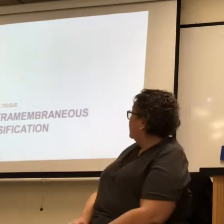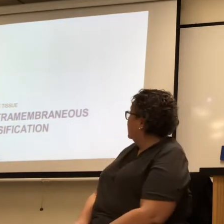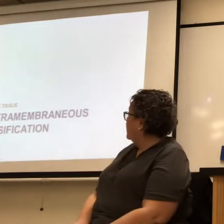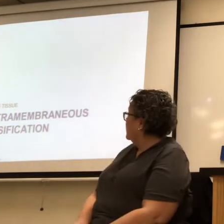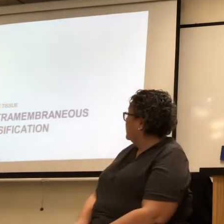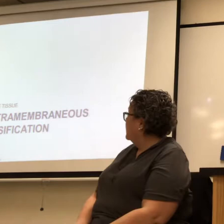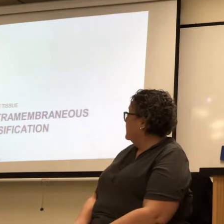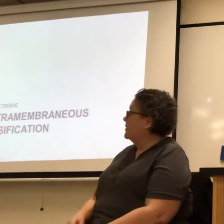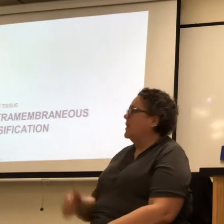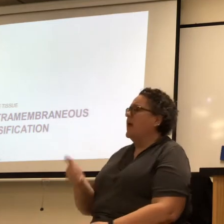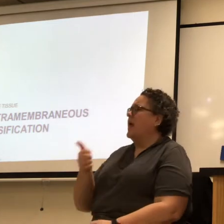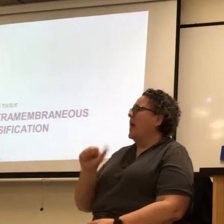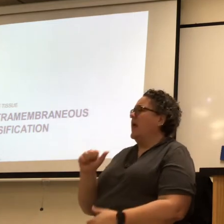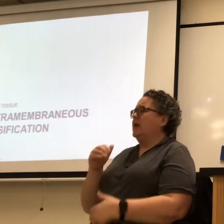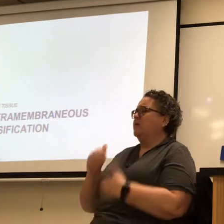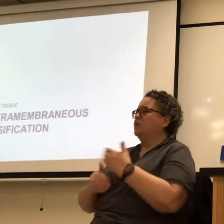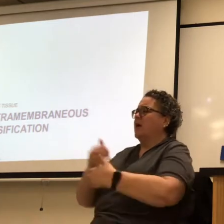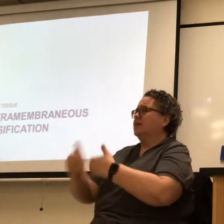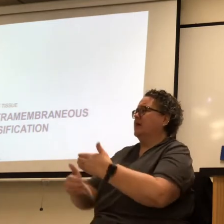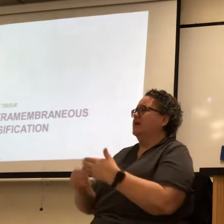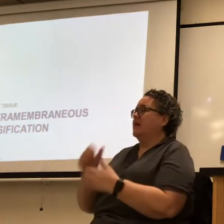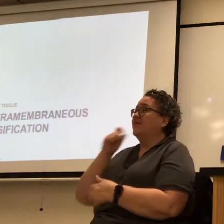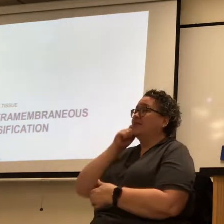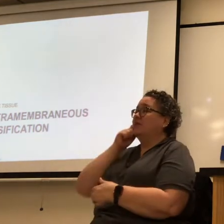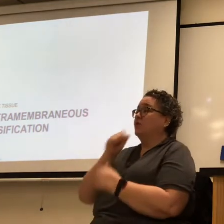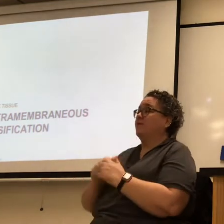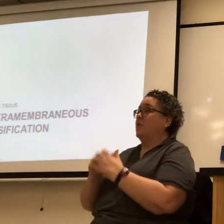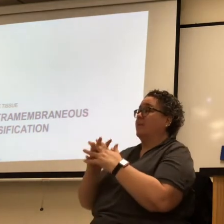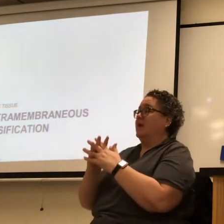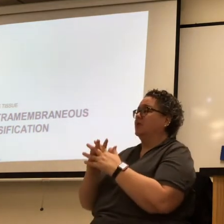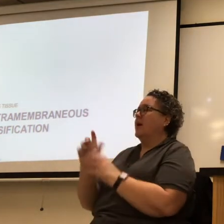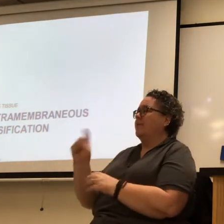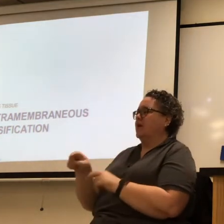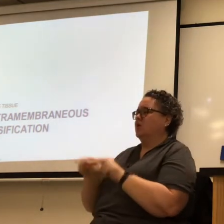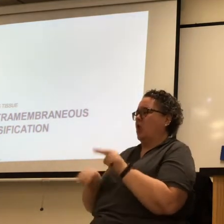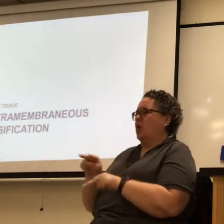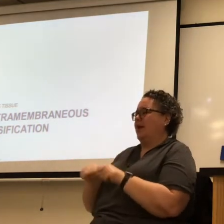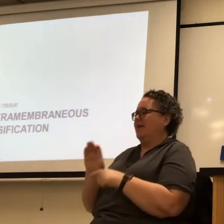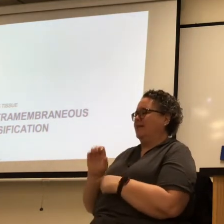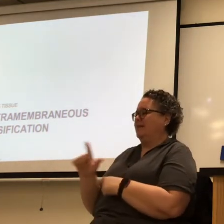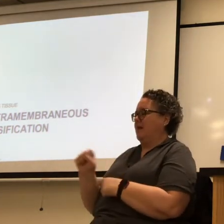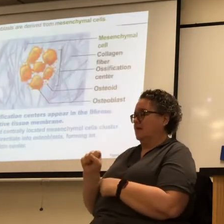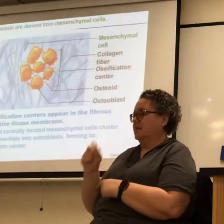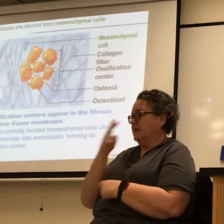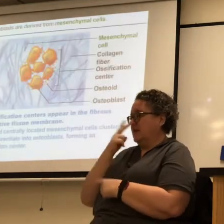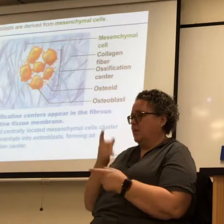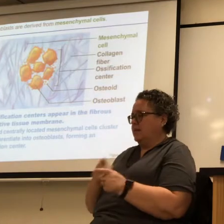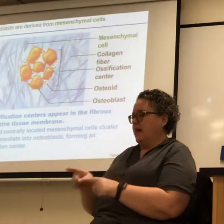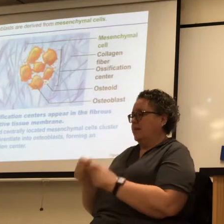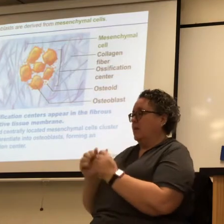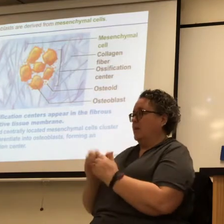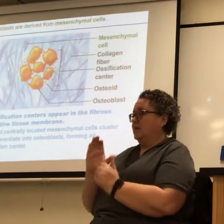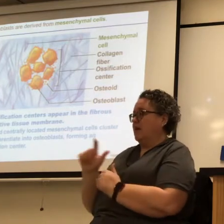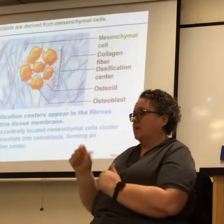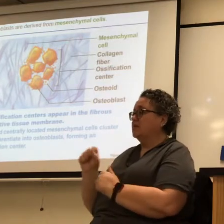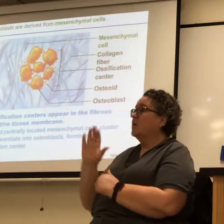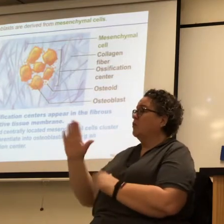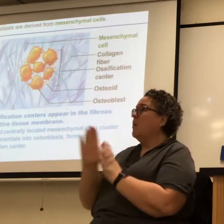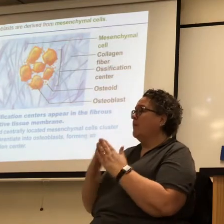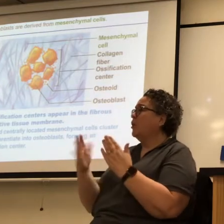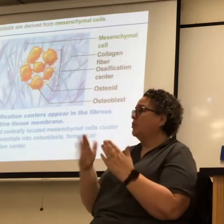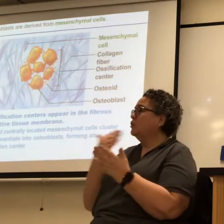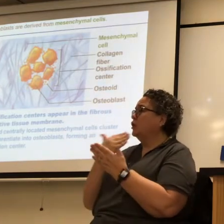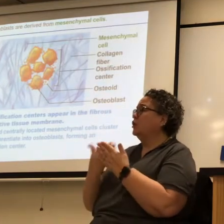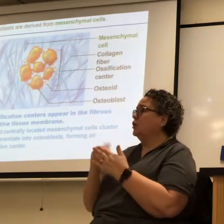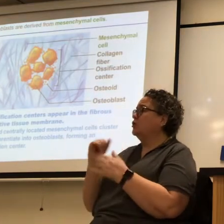Any process of tissue formation, you gotta look at the cells and see what's happening. And the book does a pretty good job with